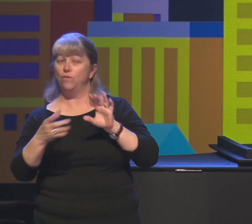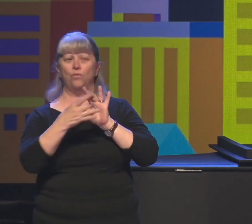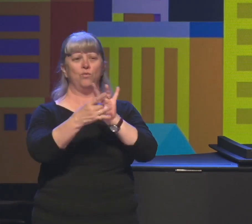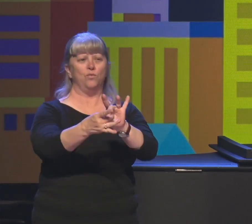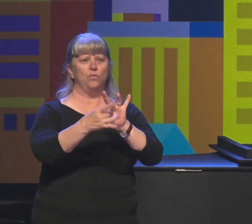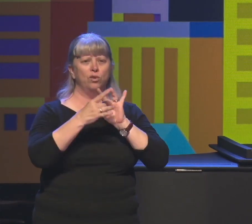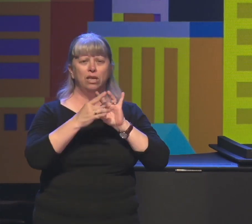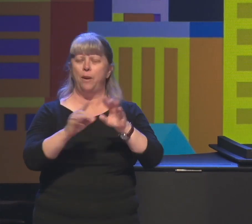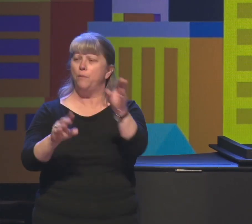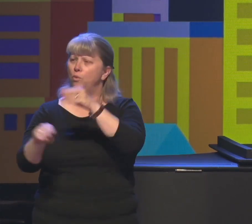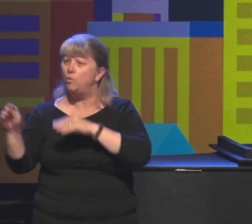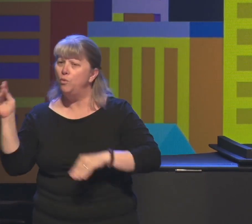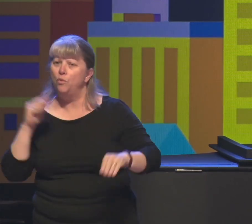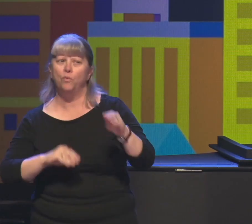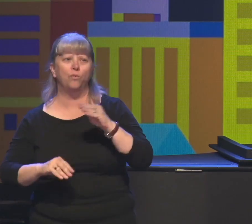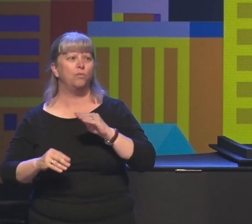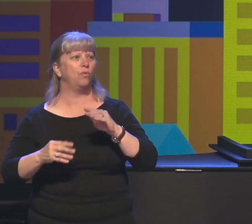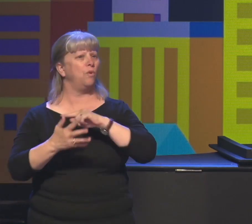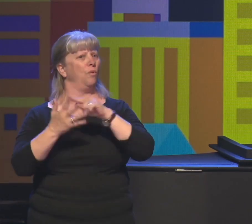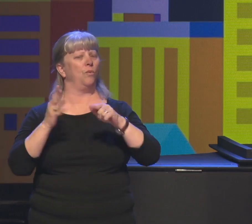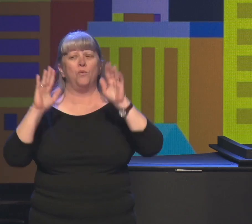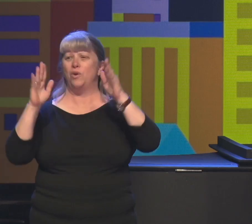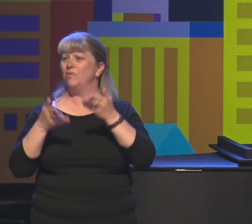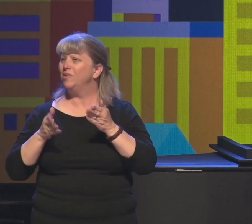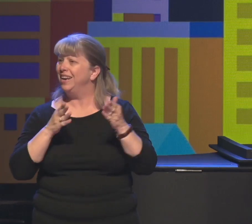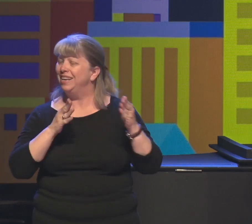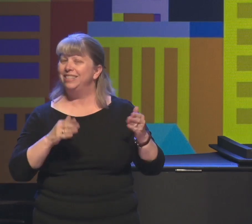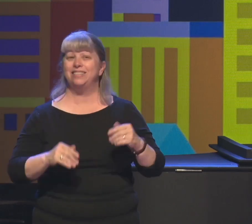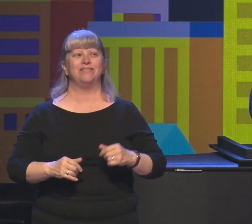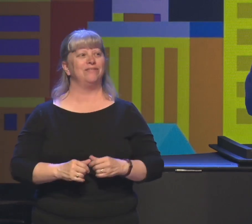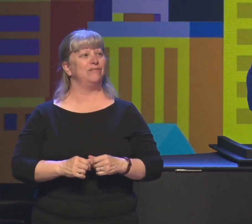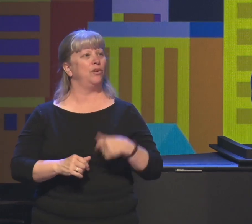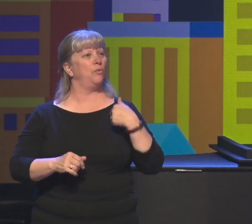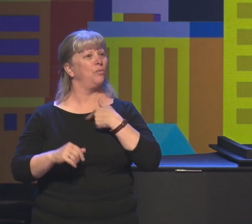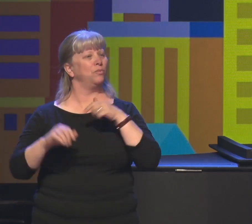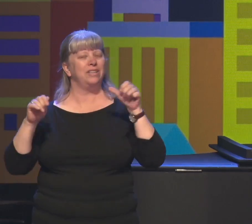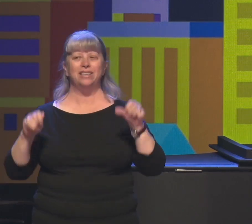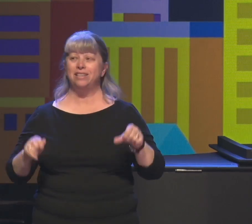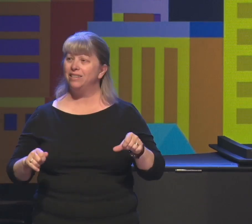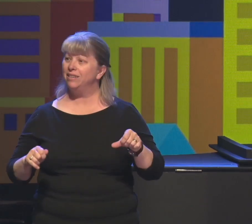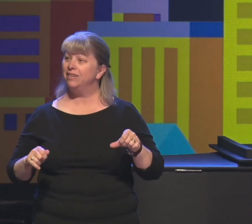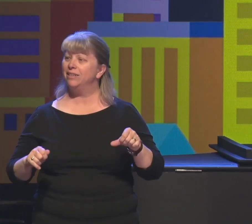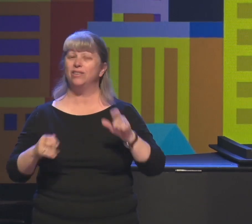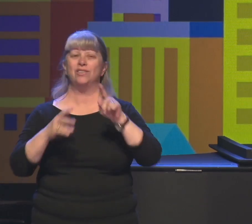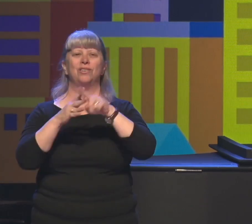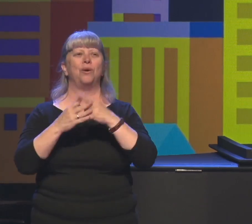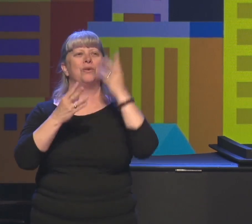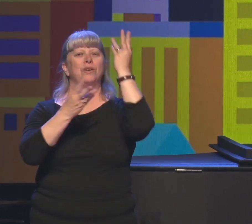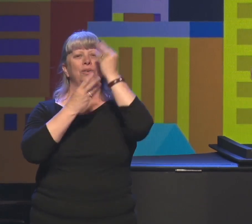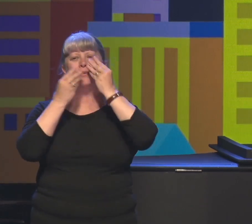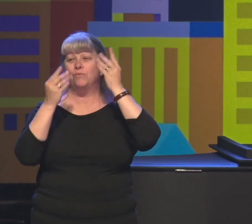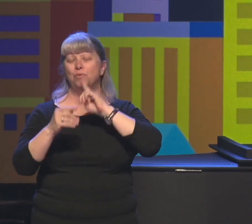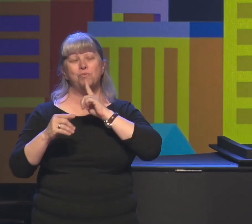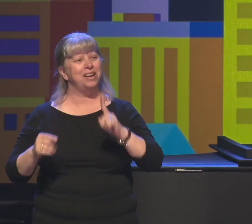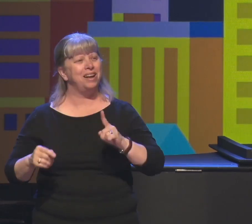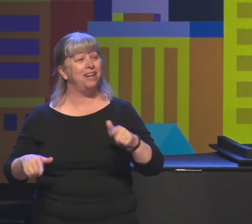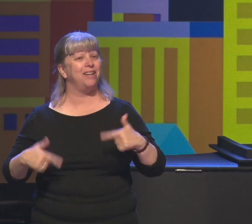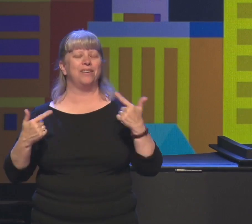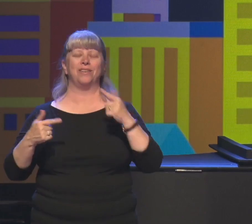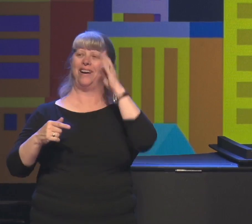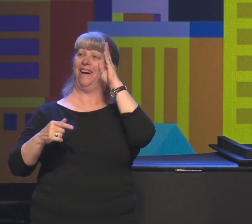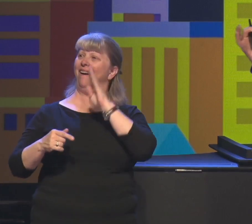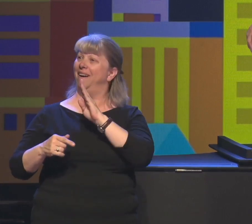there's movement. Like, these are all wonderful ways that we can begin to contemplate the real